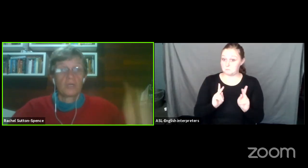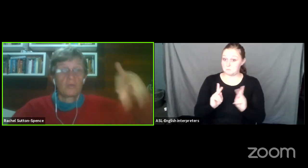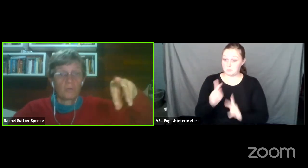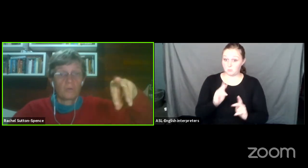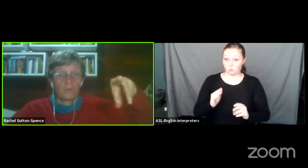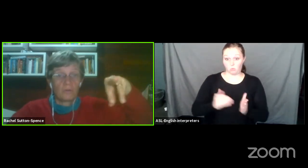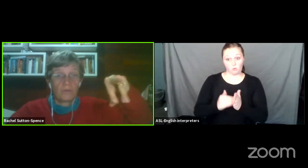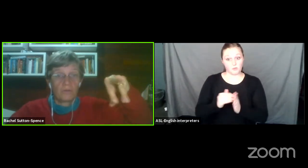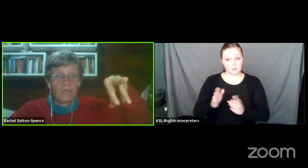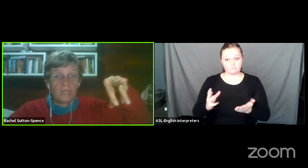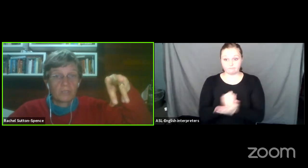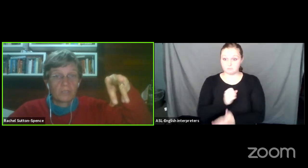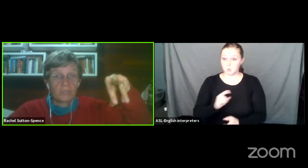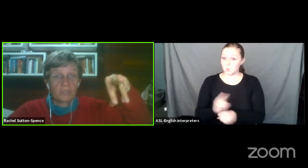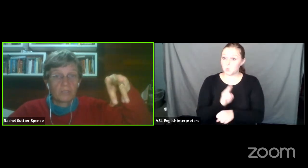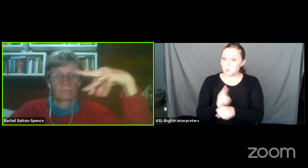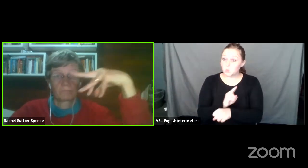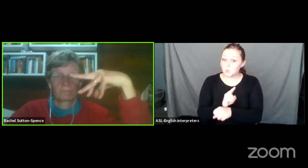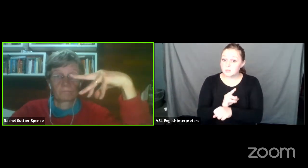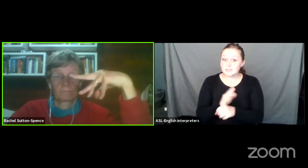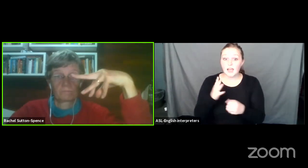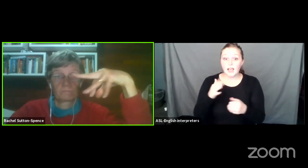used, this